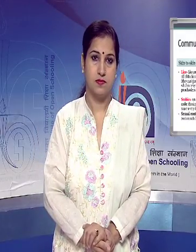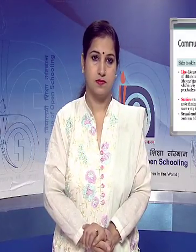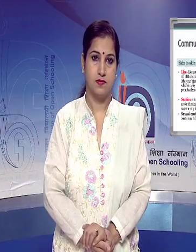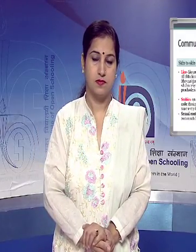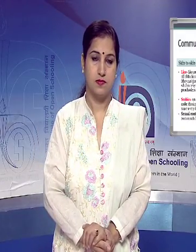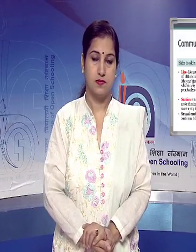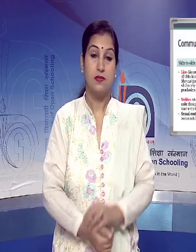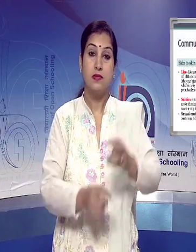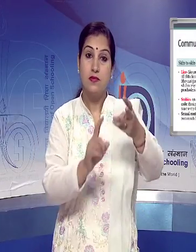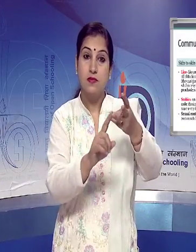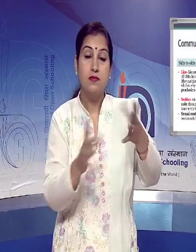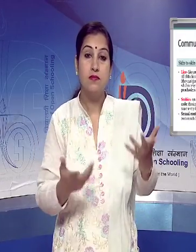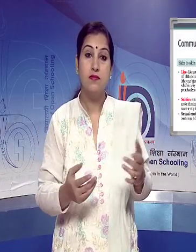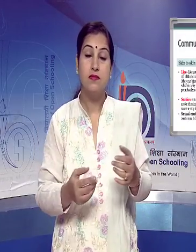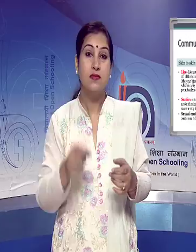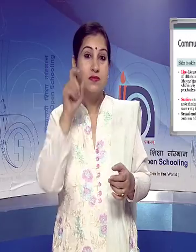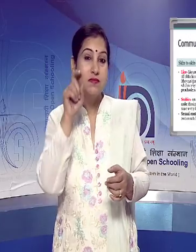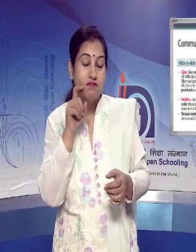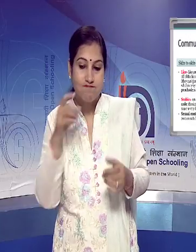And the next is sexual contact,